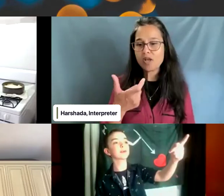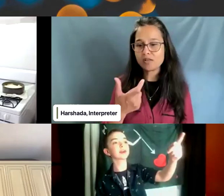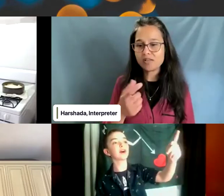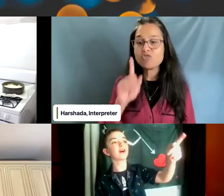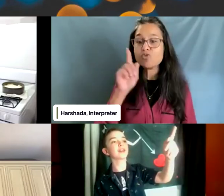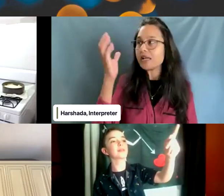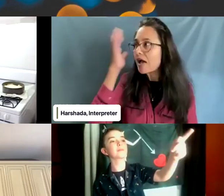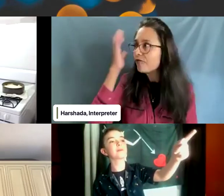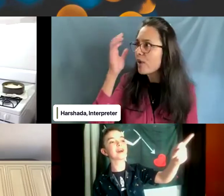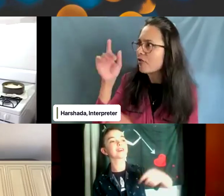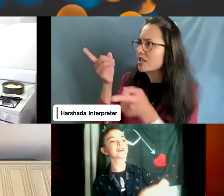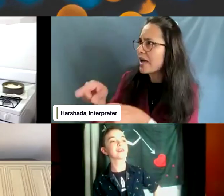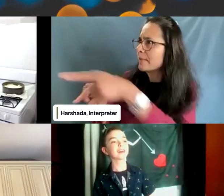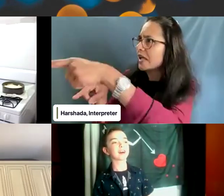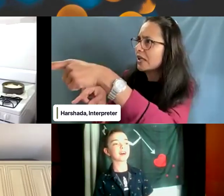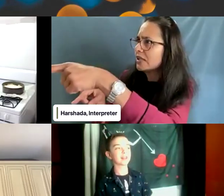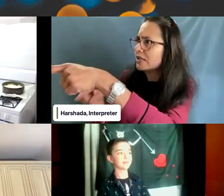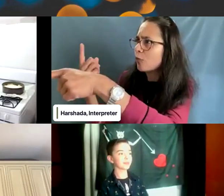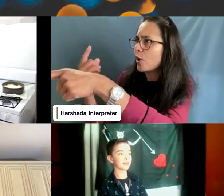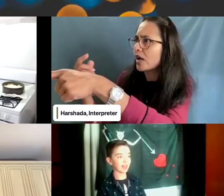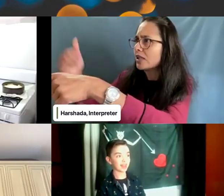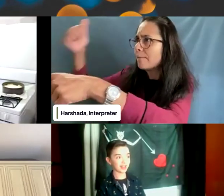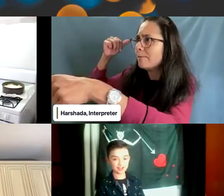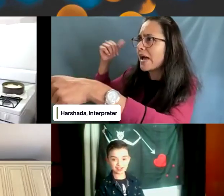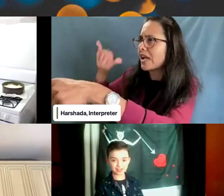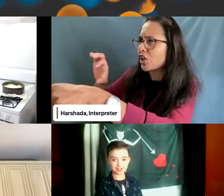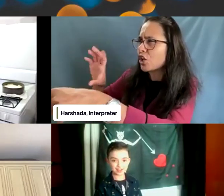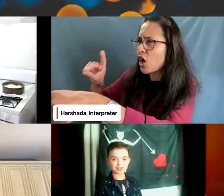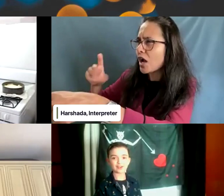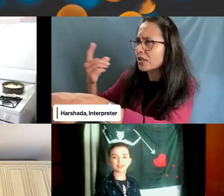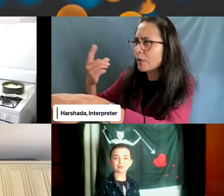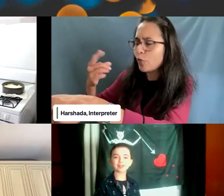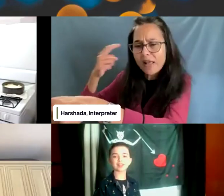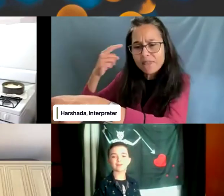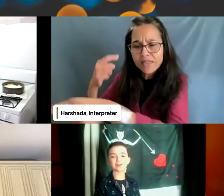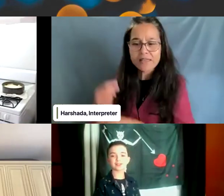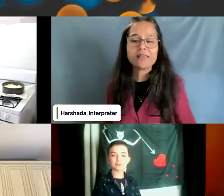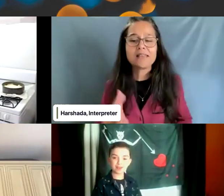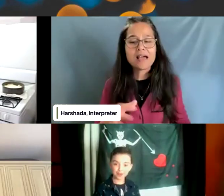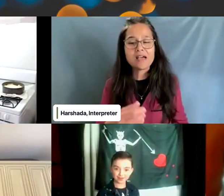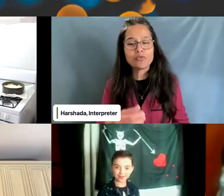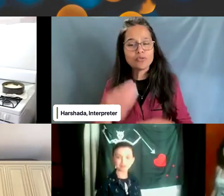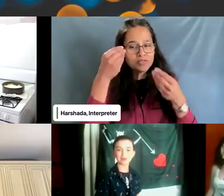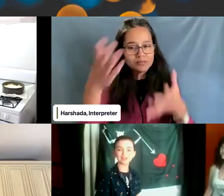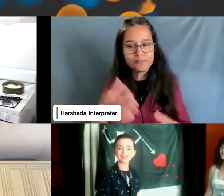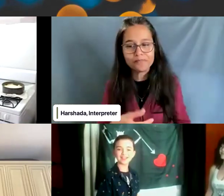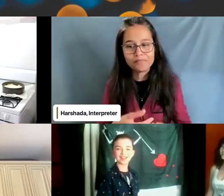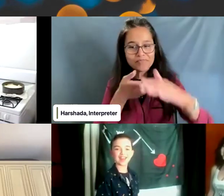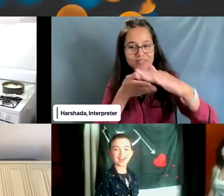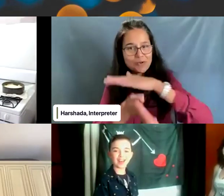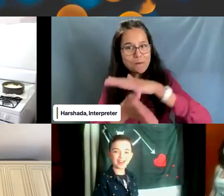parts going on in the back. Oh, awesome. And so I just want to say first, you bake fine things